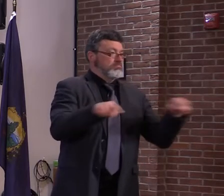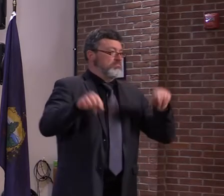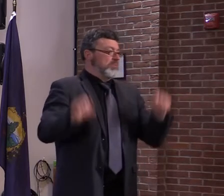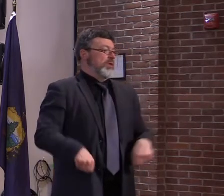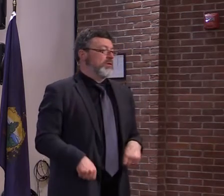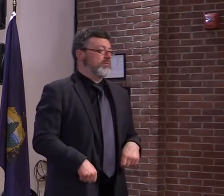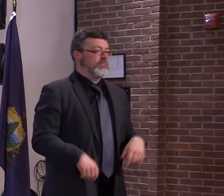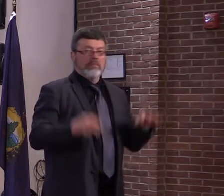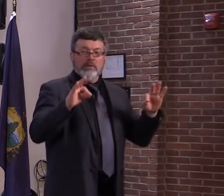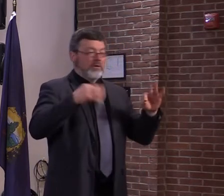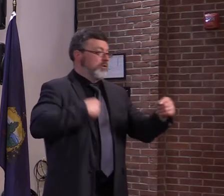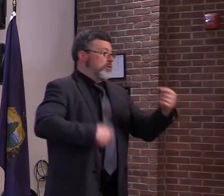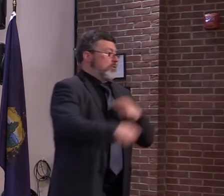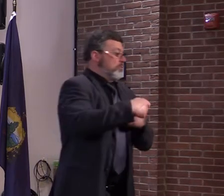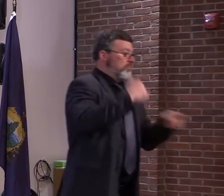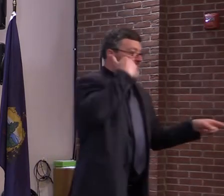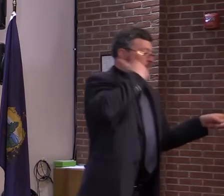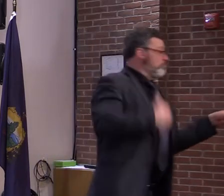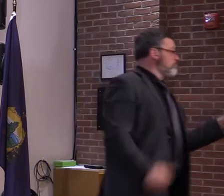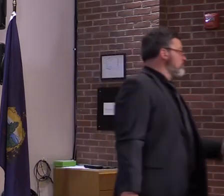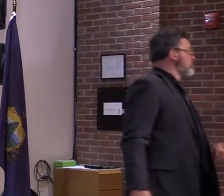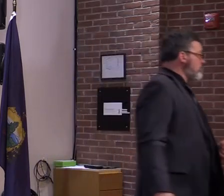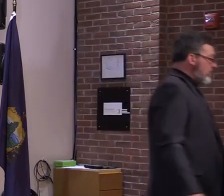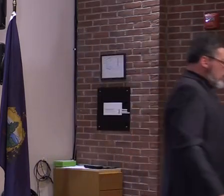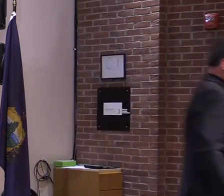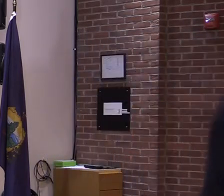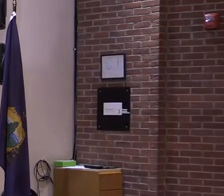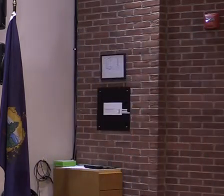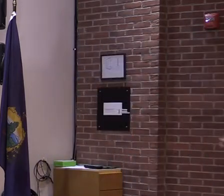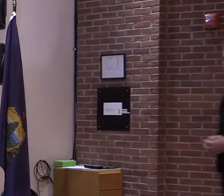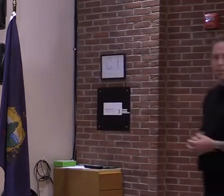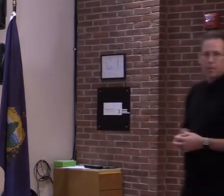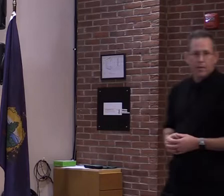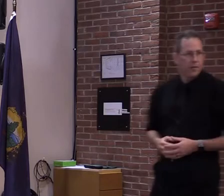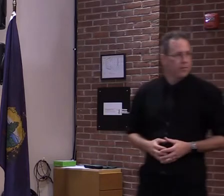the phones, starting with Colin Flanders, 7 Days.